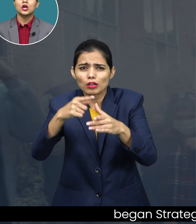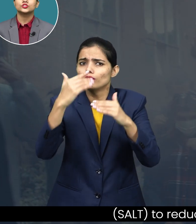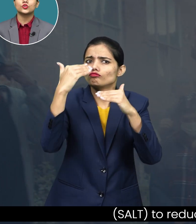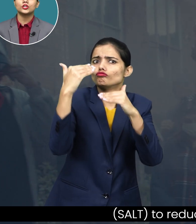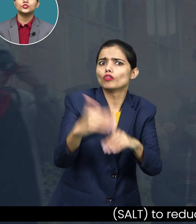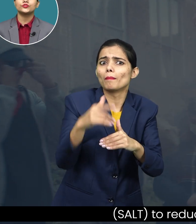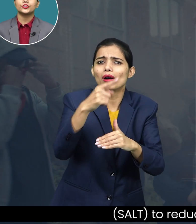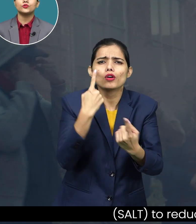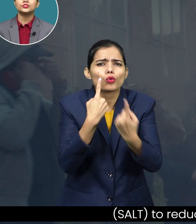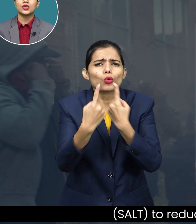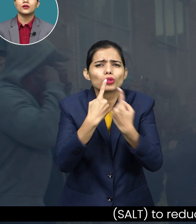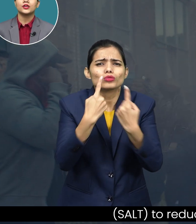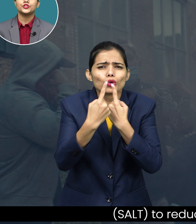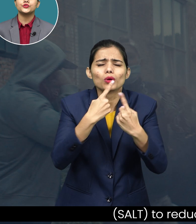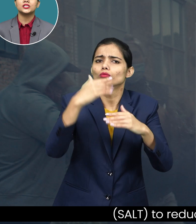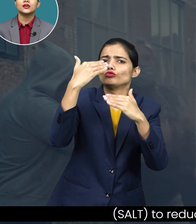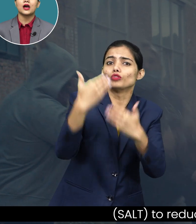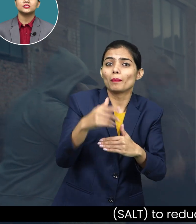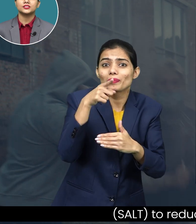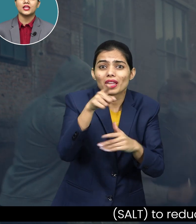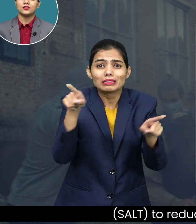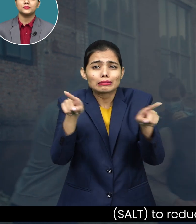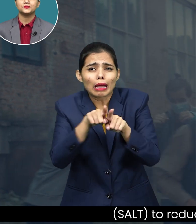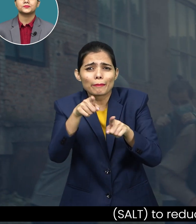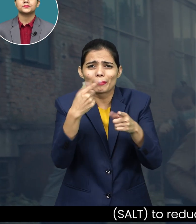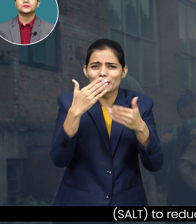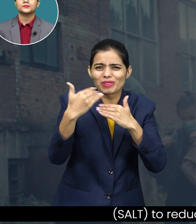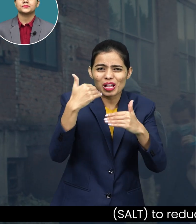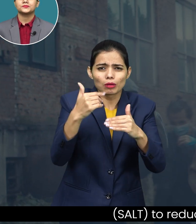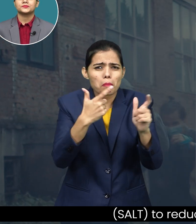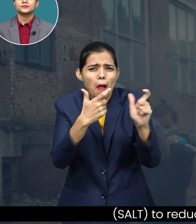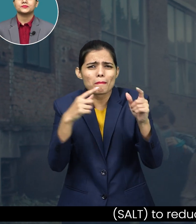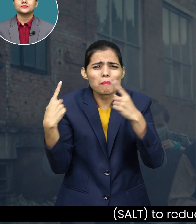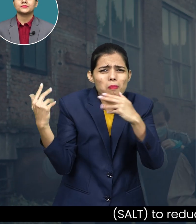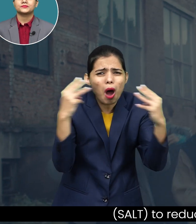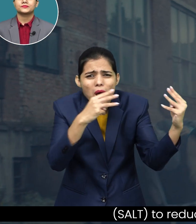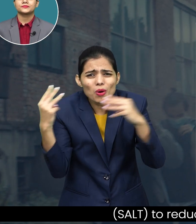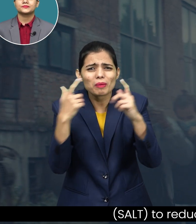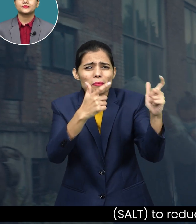talks sought to reduce their nuclear arsenal.